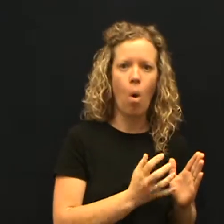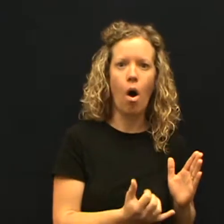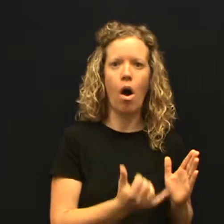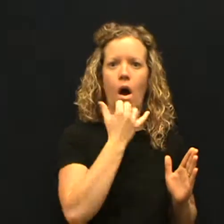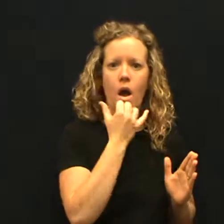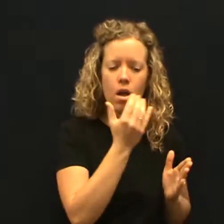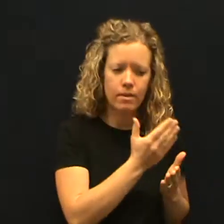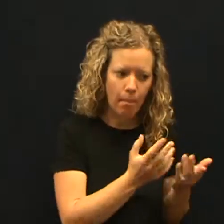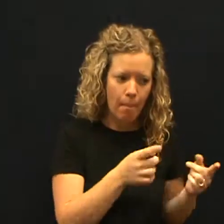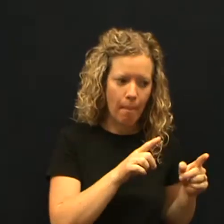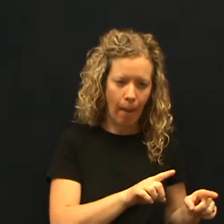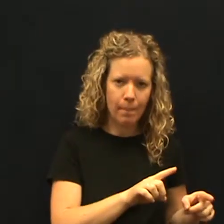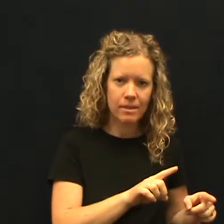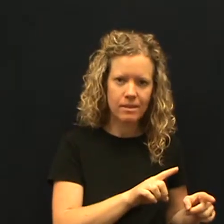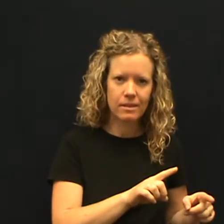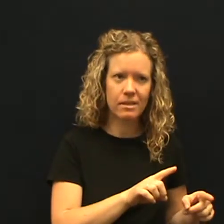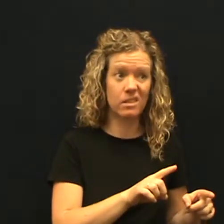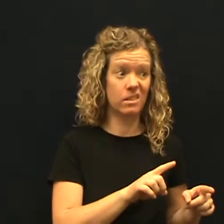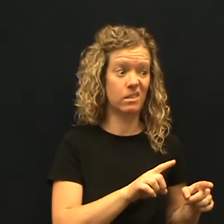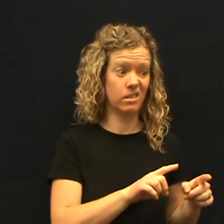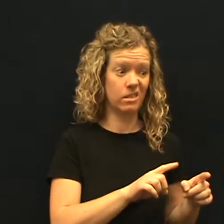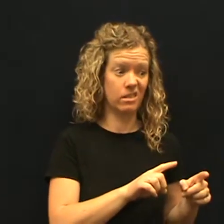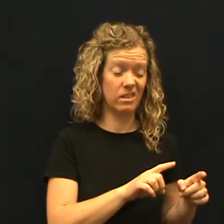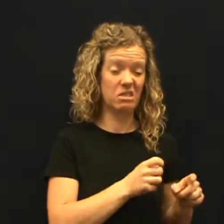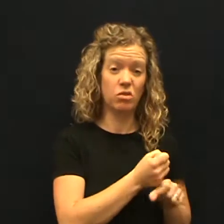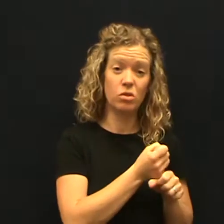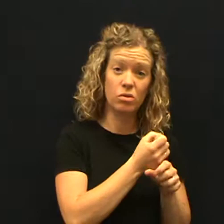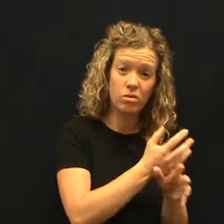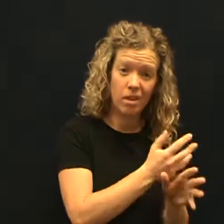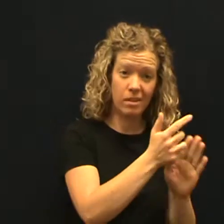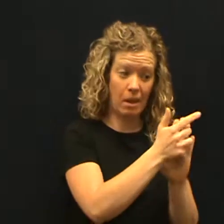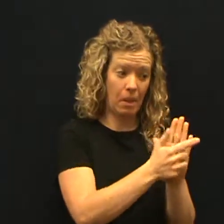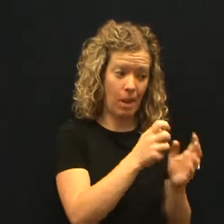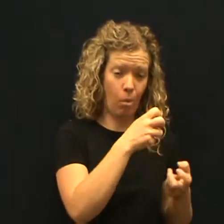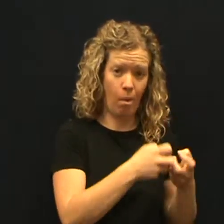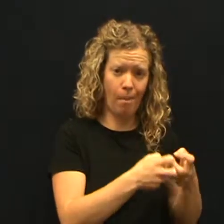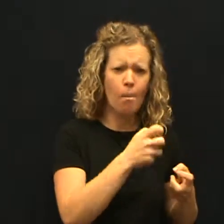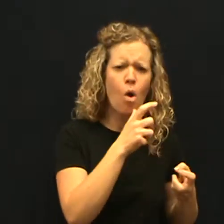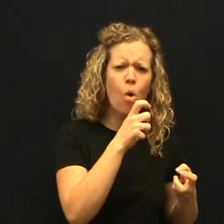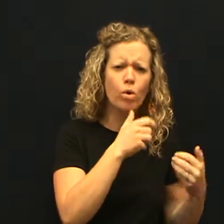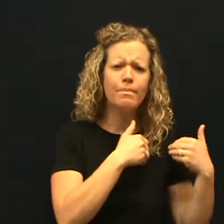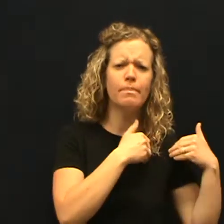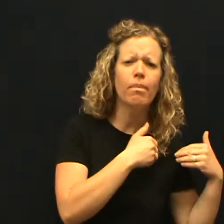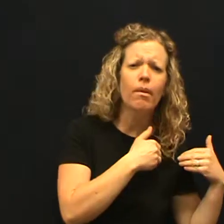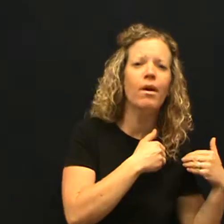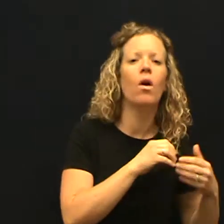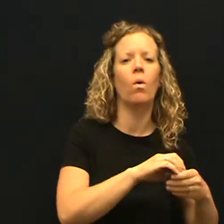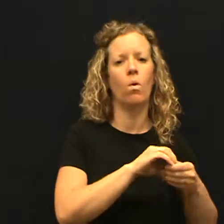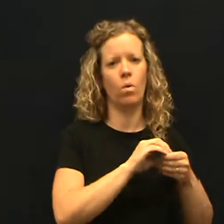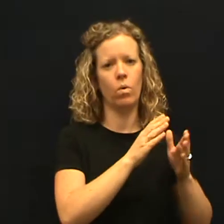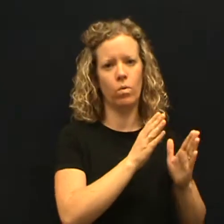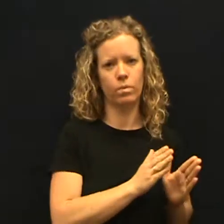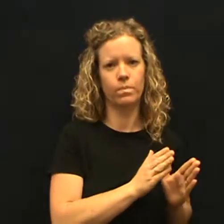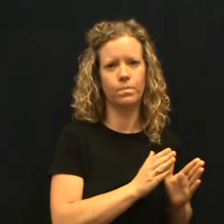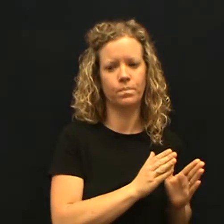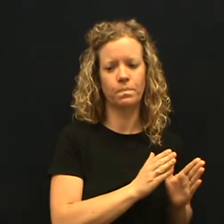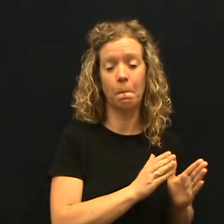that creates a legal problem, it is the owner's problem, whereas in a corporation,